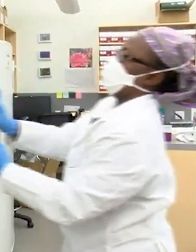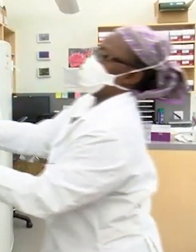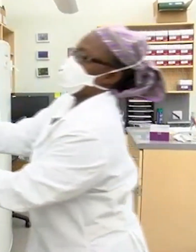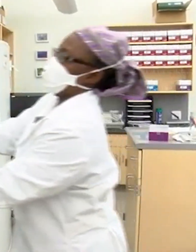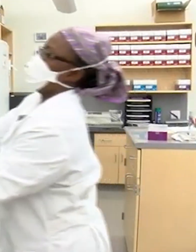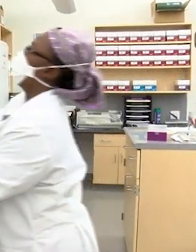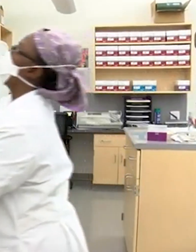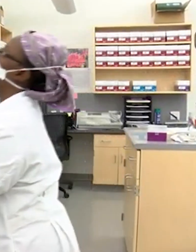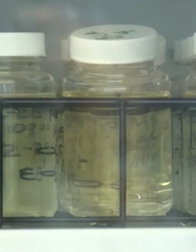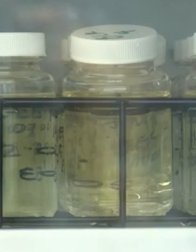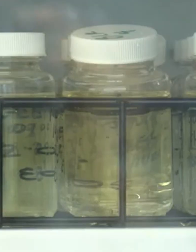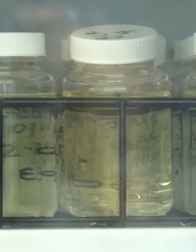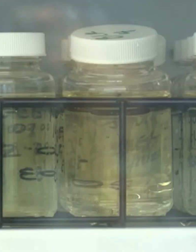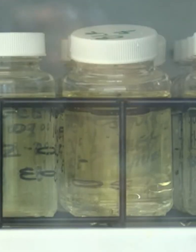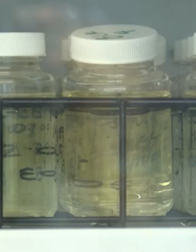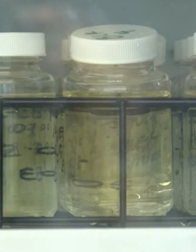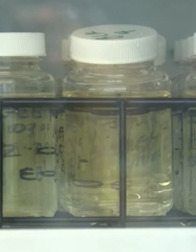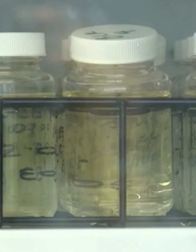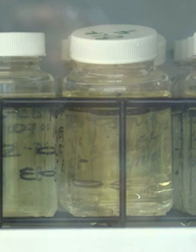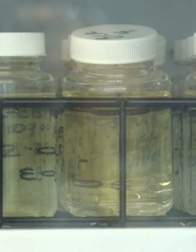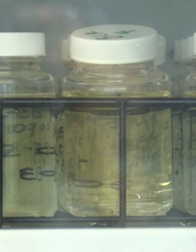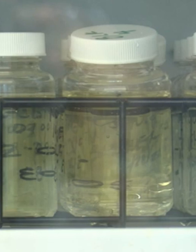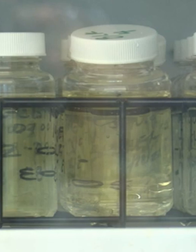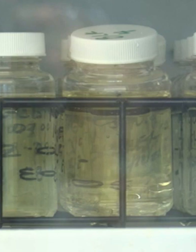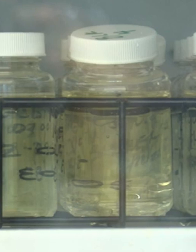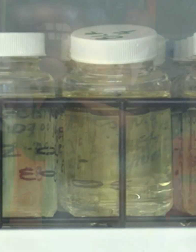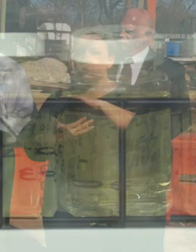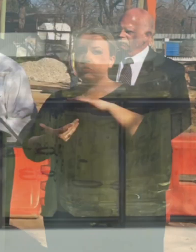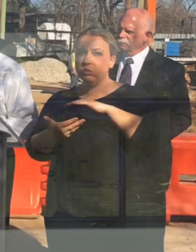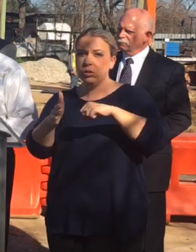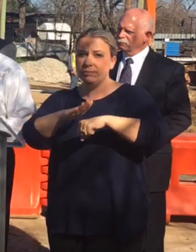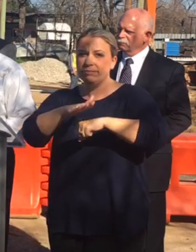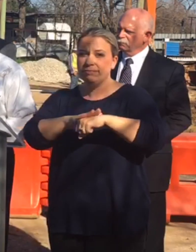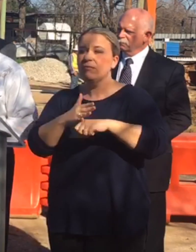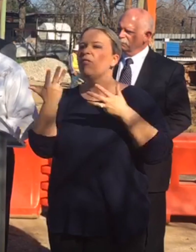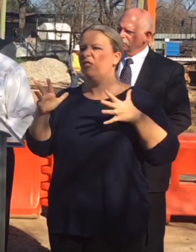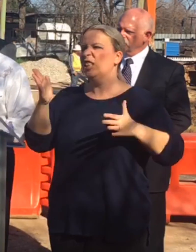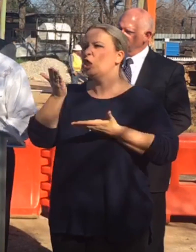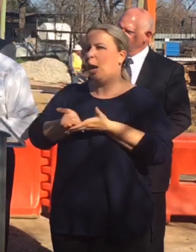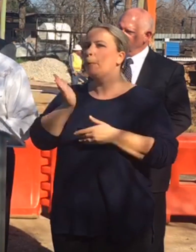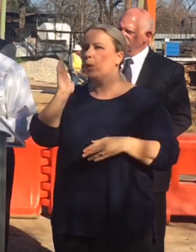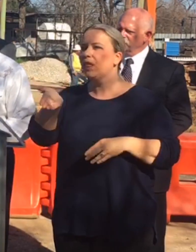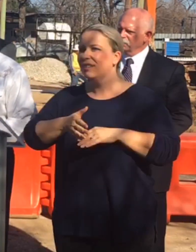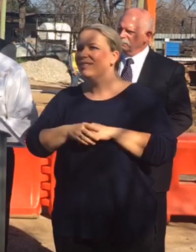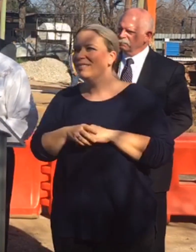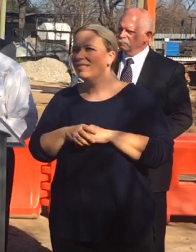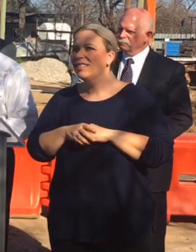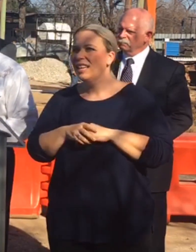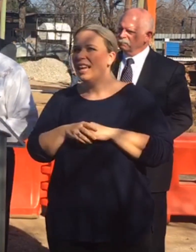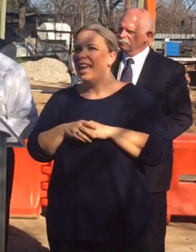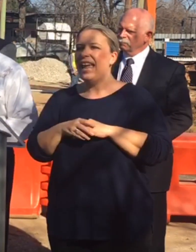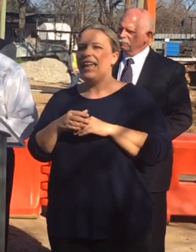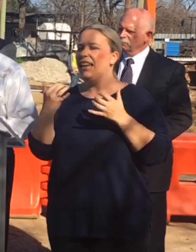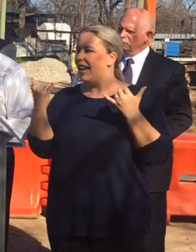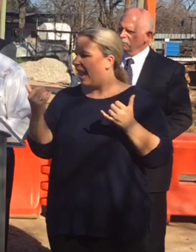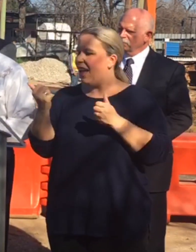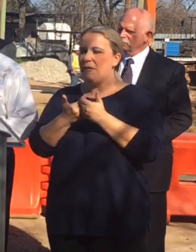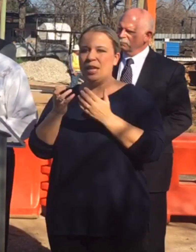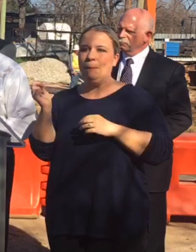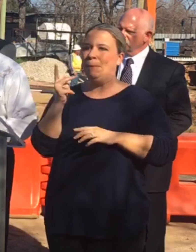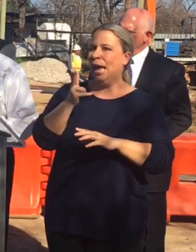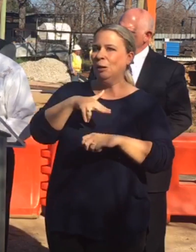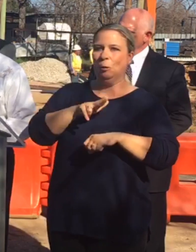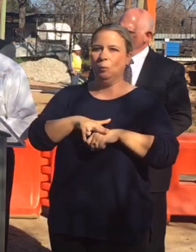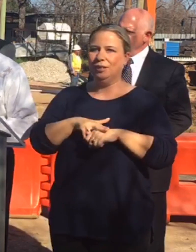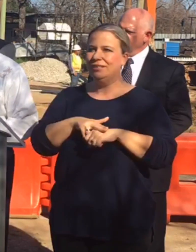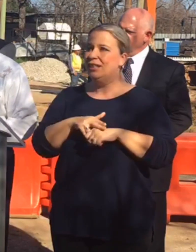at that point in time that the boiling water notice will be lifted, and we can go back to normal operations.